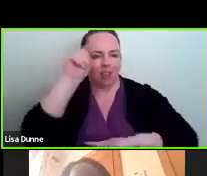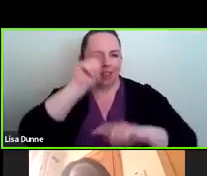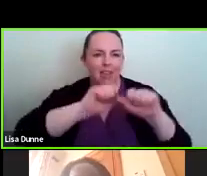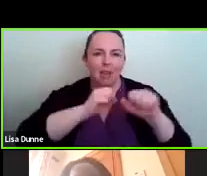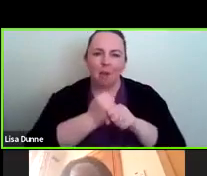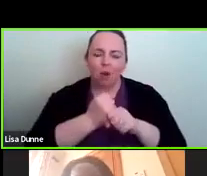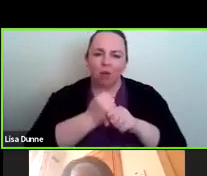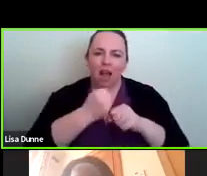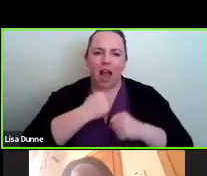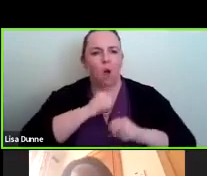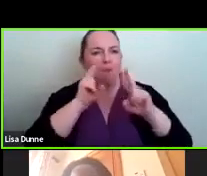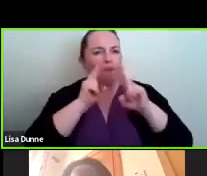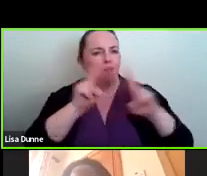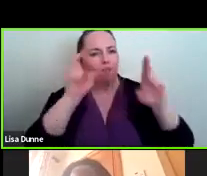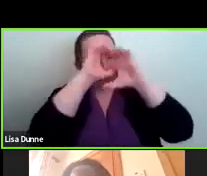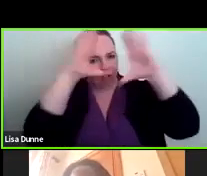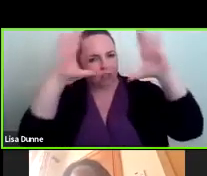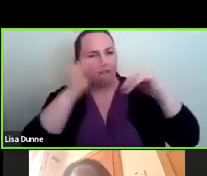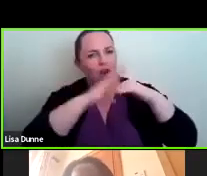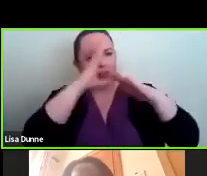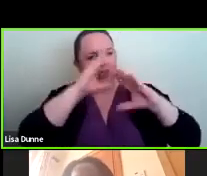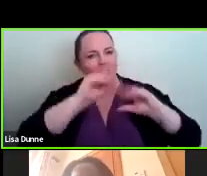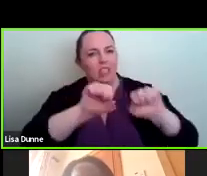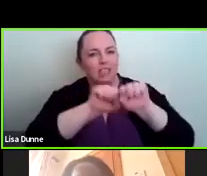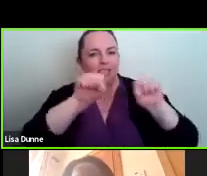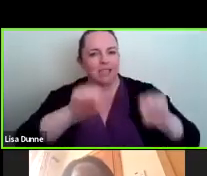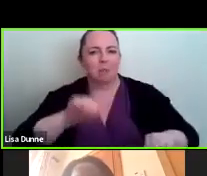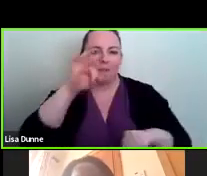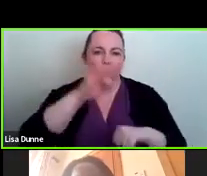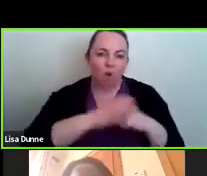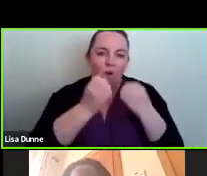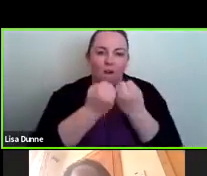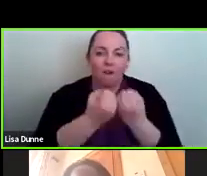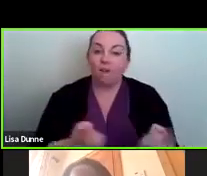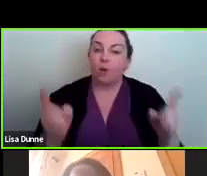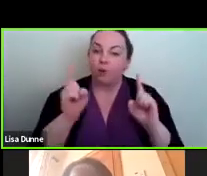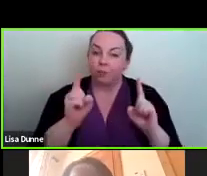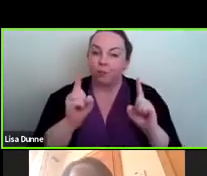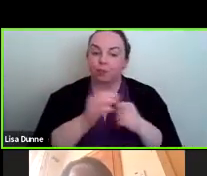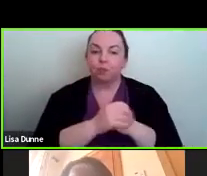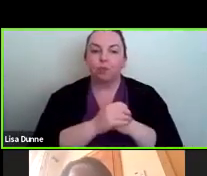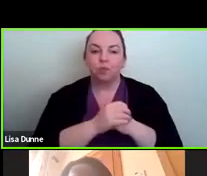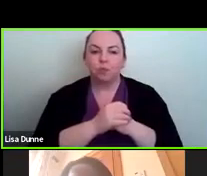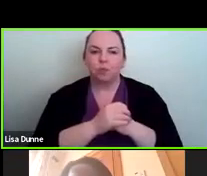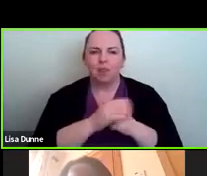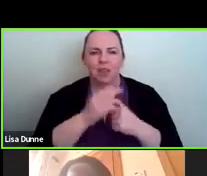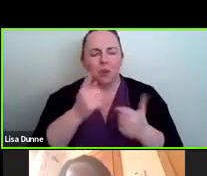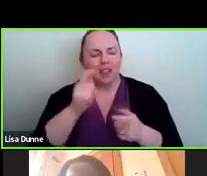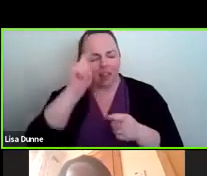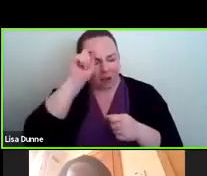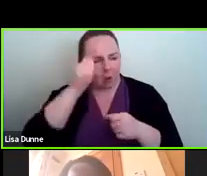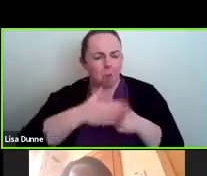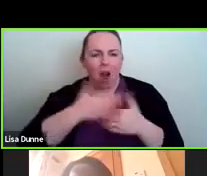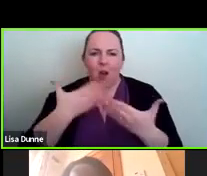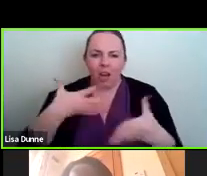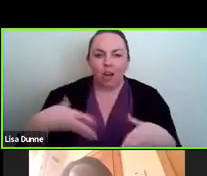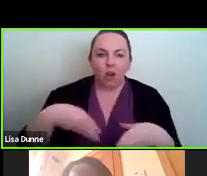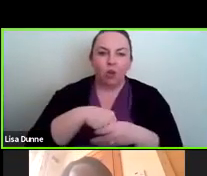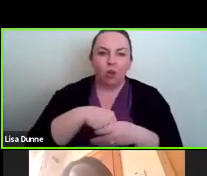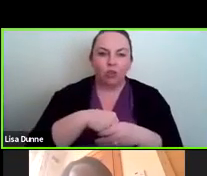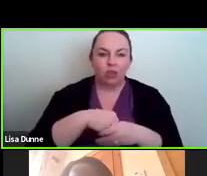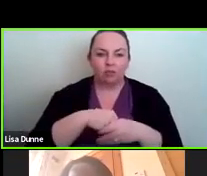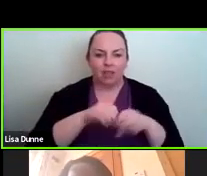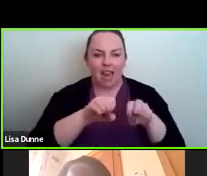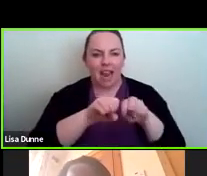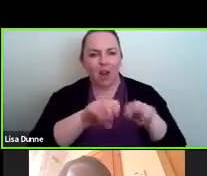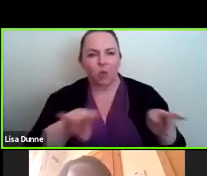vision about an education system that's for all, based on principles of inclusion, of principles of equity,